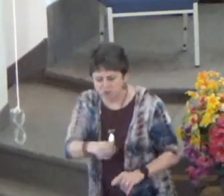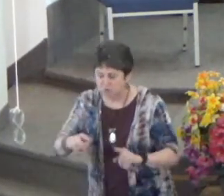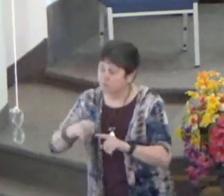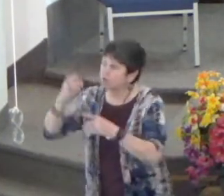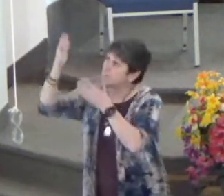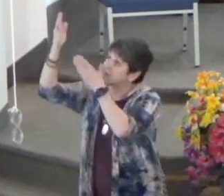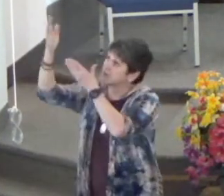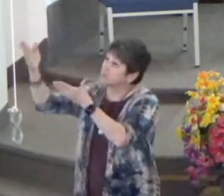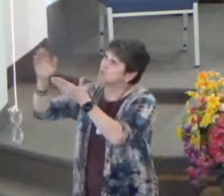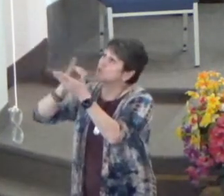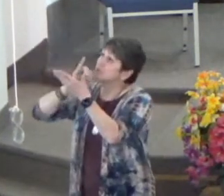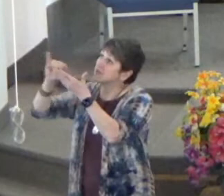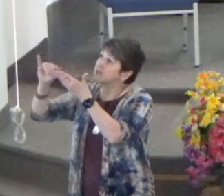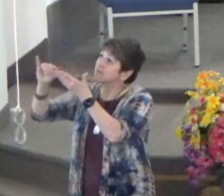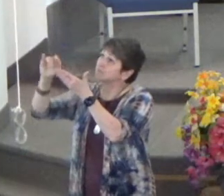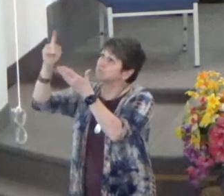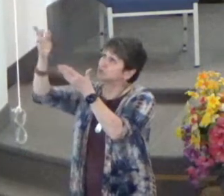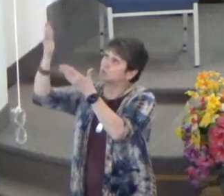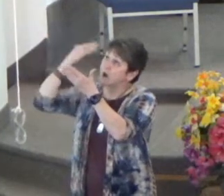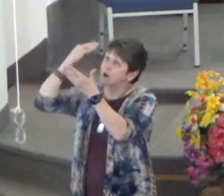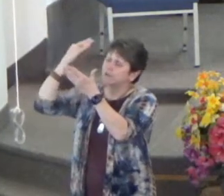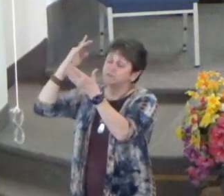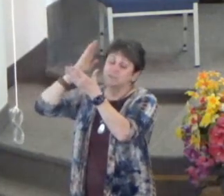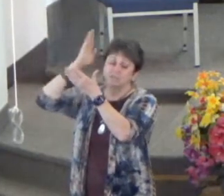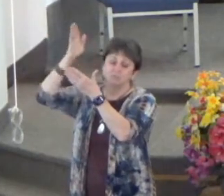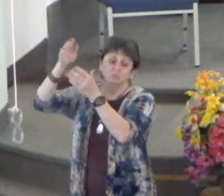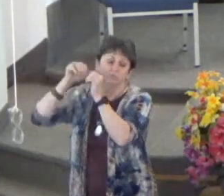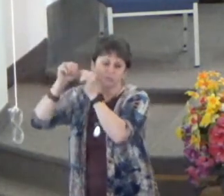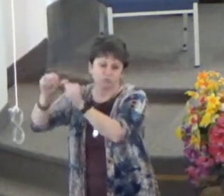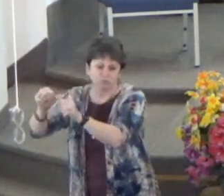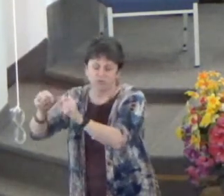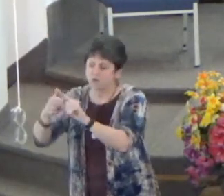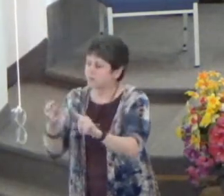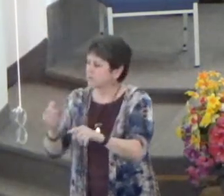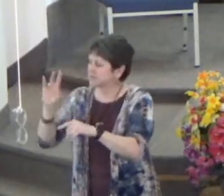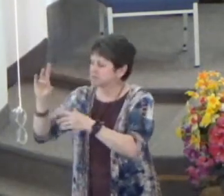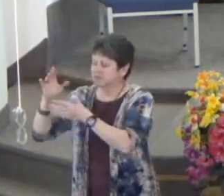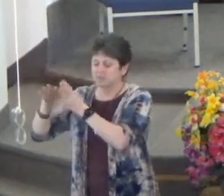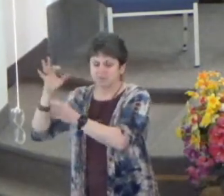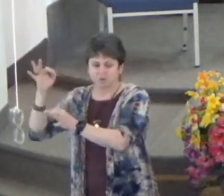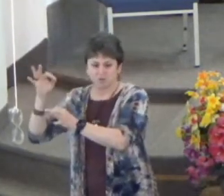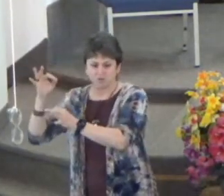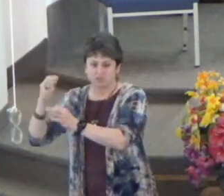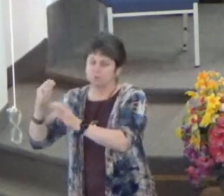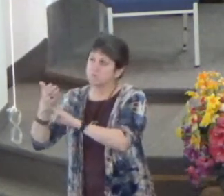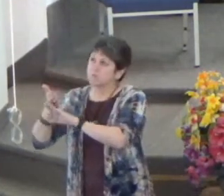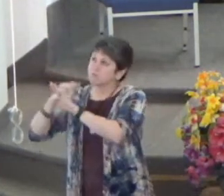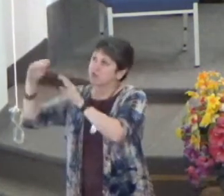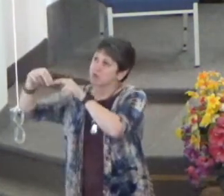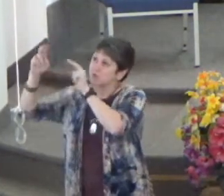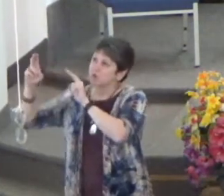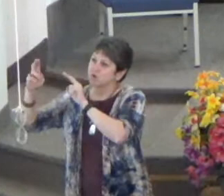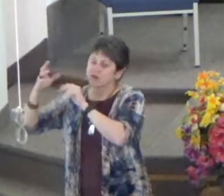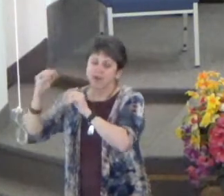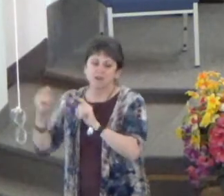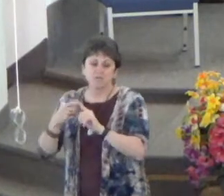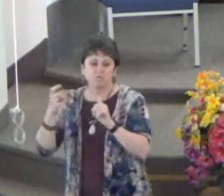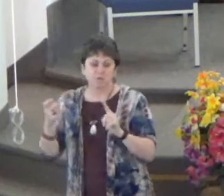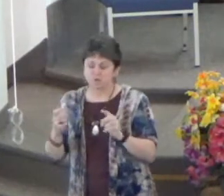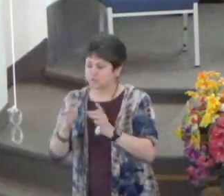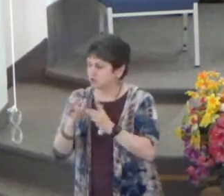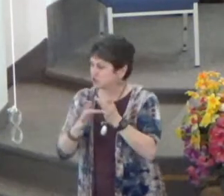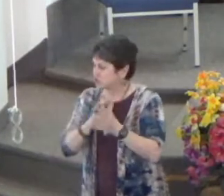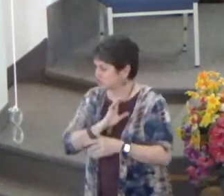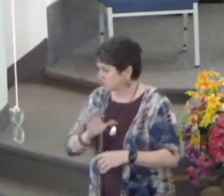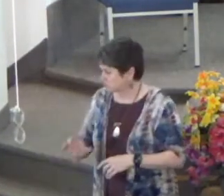who is, and who was, and who is to come, and from the seven spirits before his throne, and from